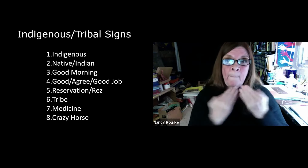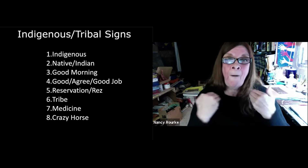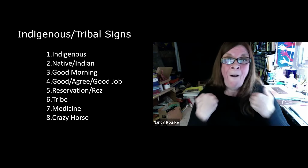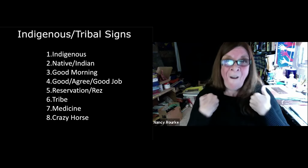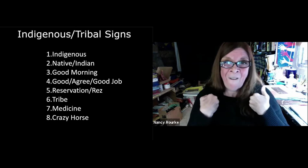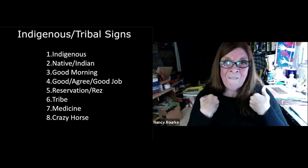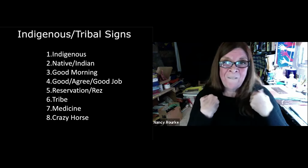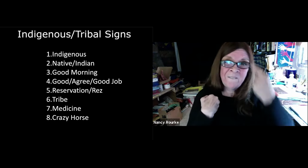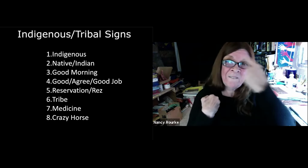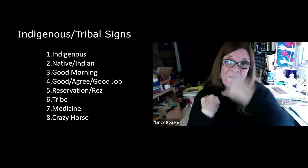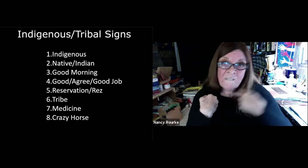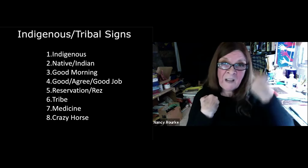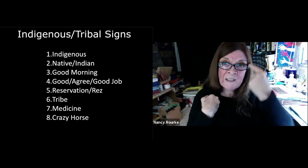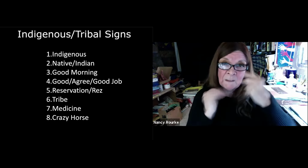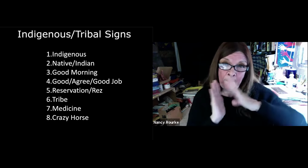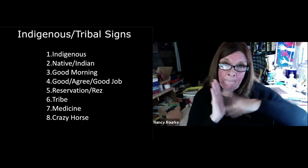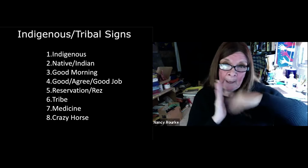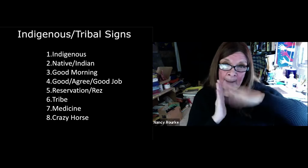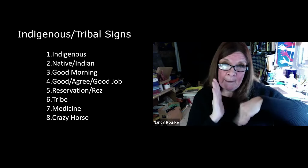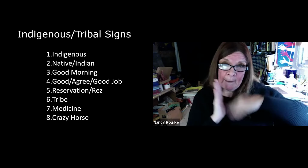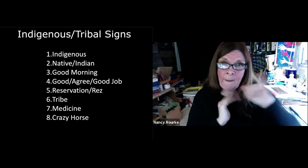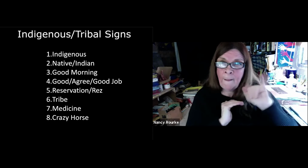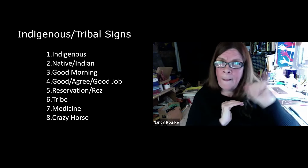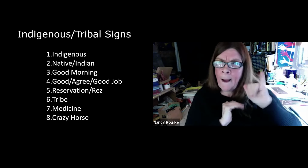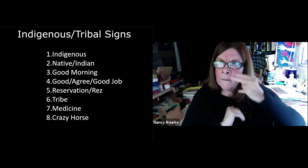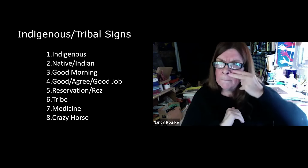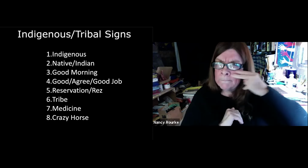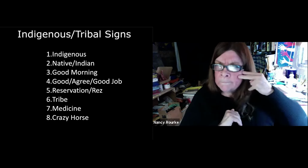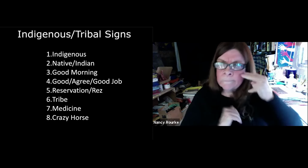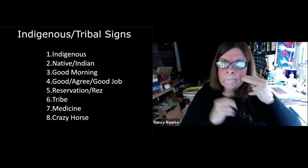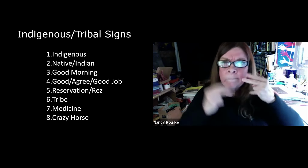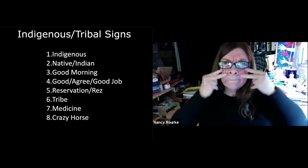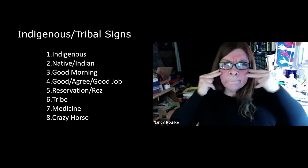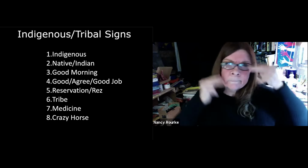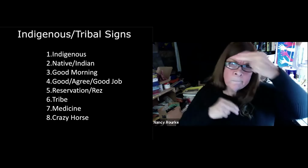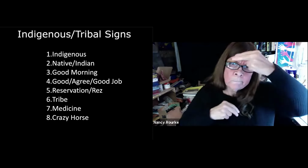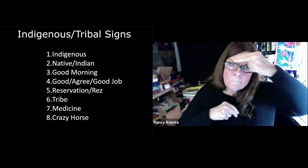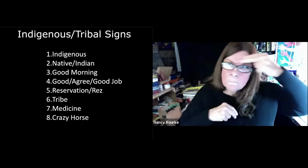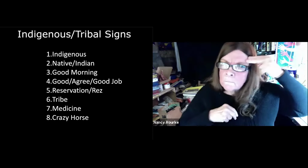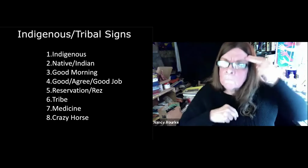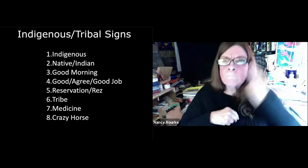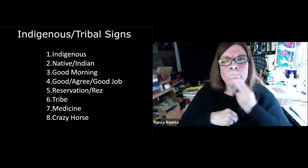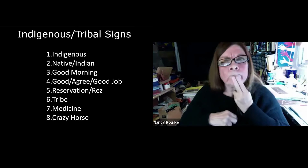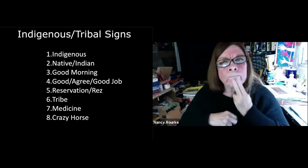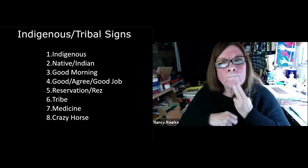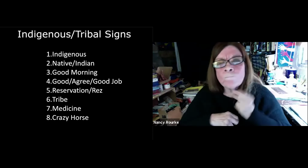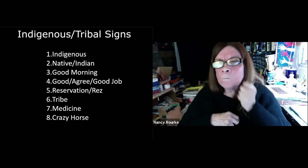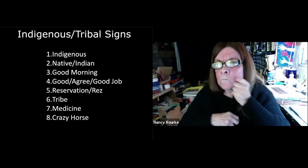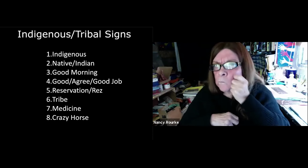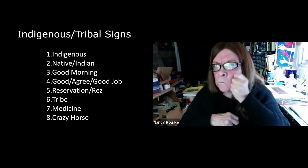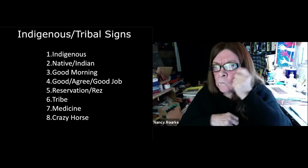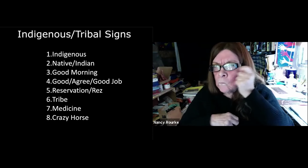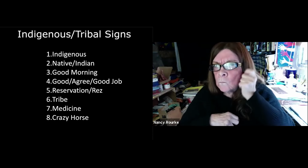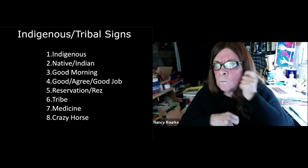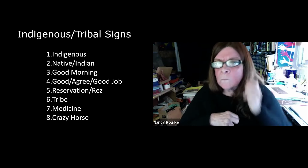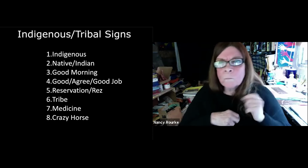The case is that not all tribes have or use face paint. Like, for example, markings on the chin,